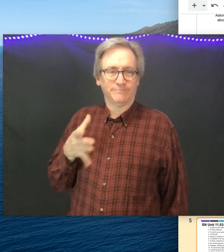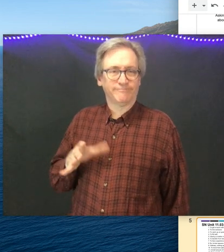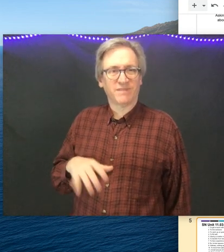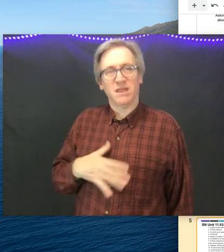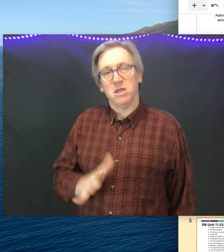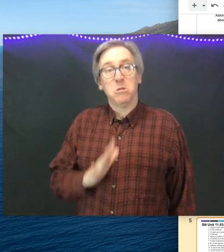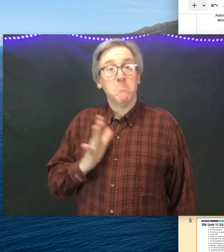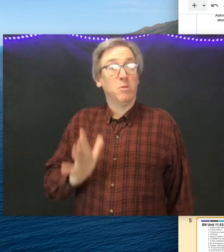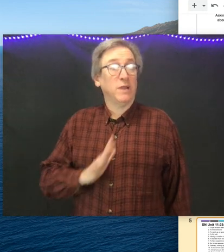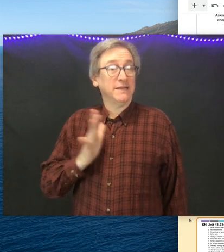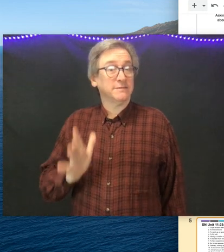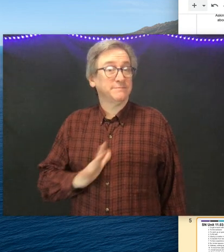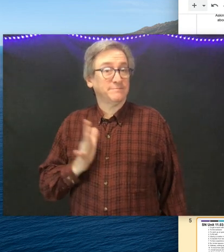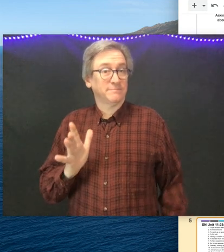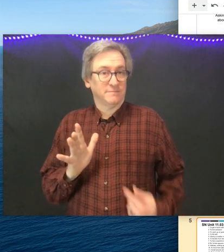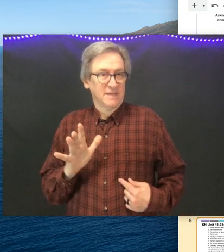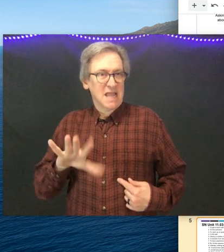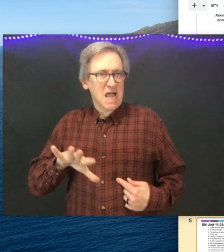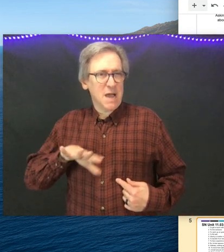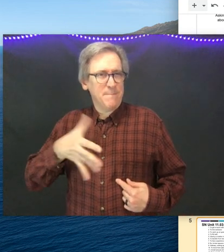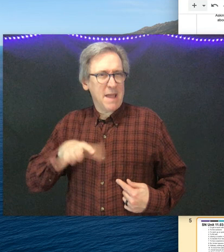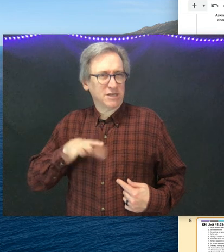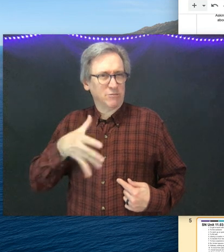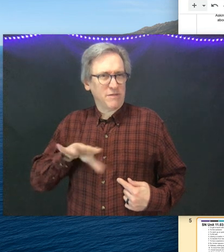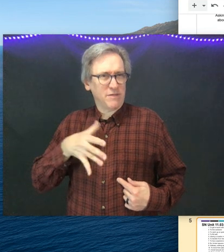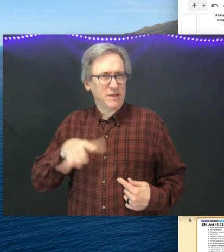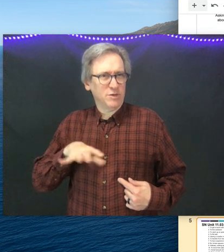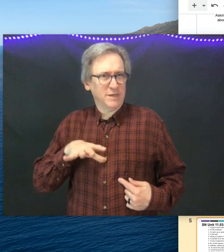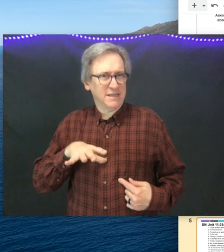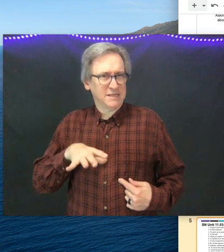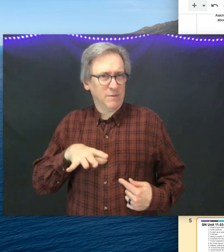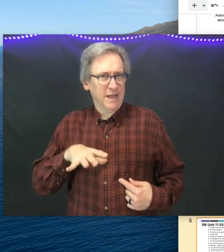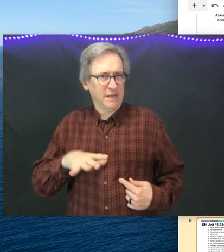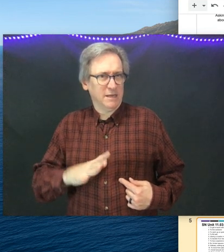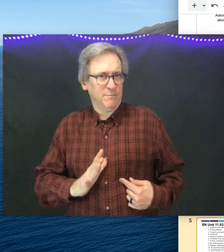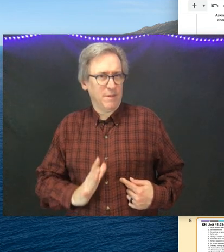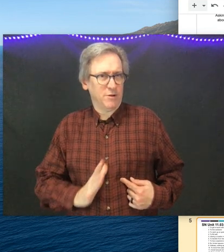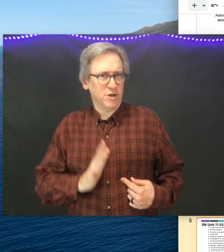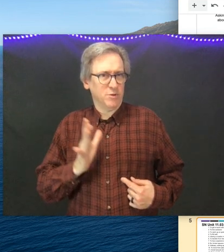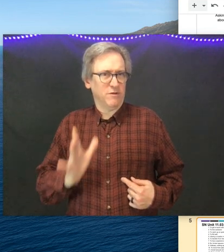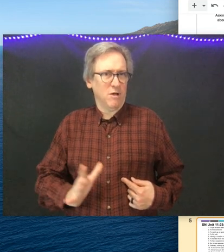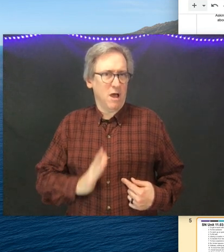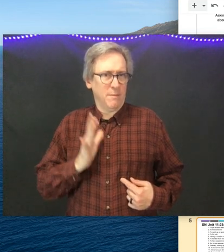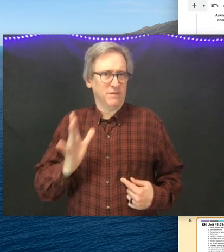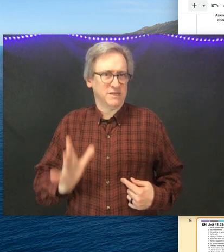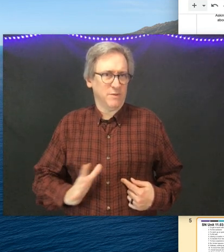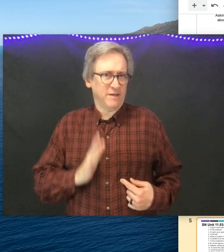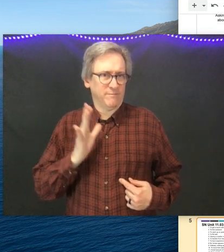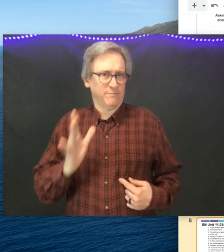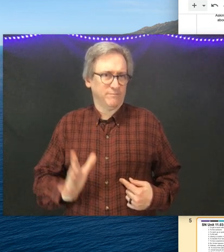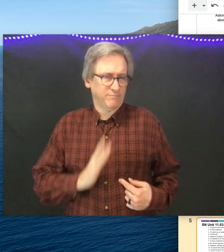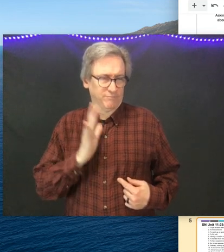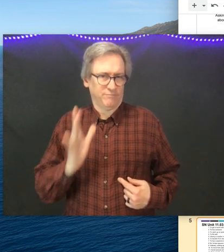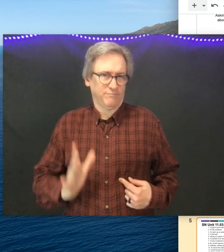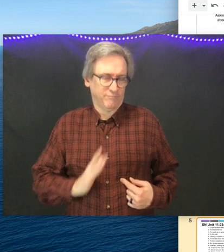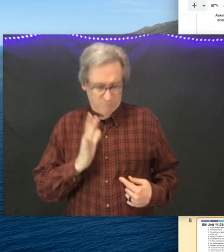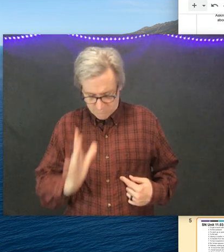zipper. Polite. Actually, rather than do it this way, better to do it up this way.